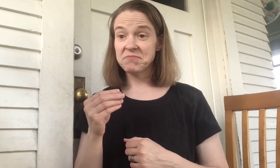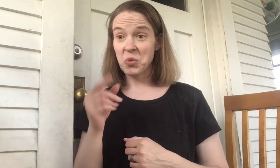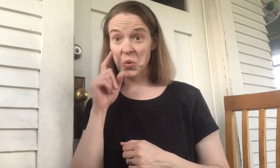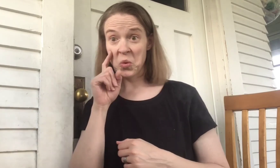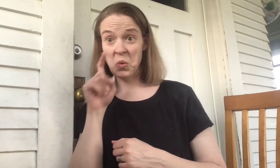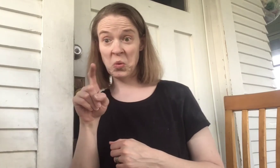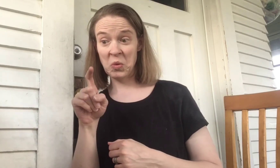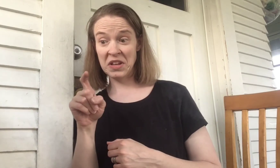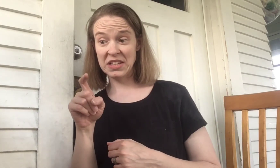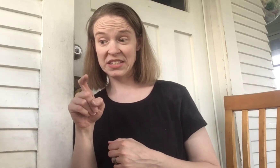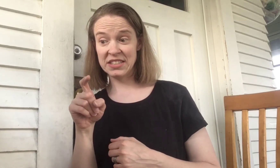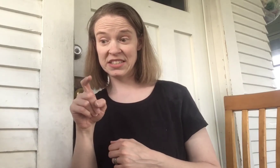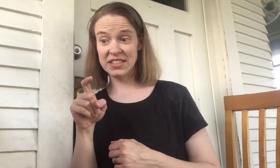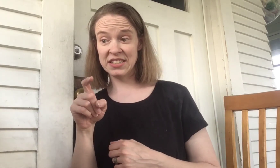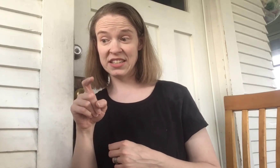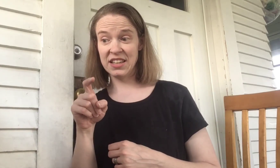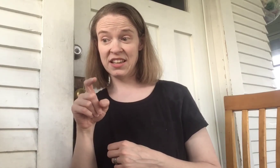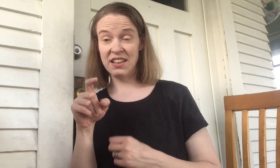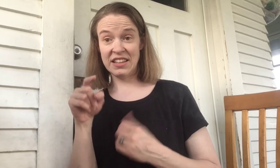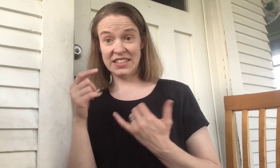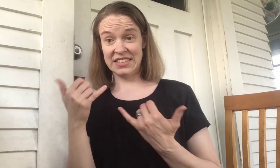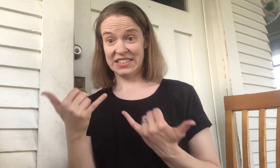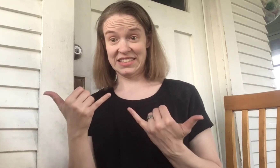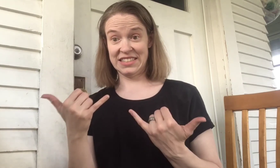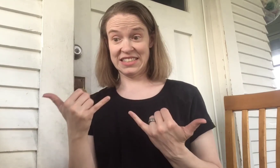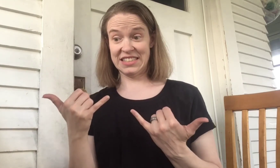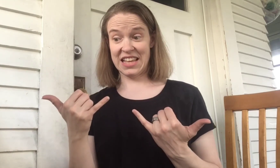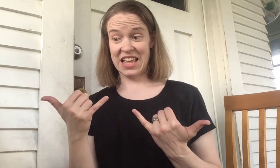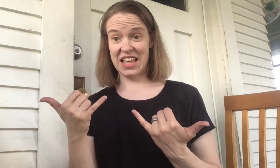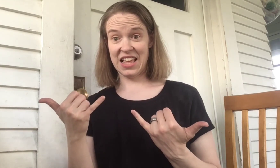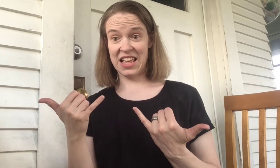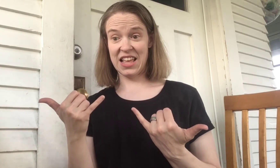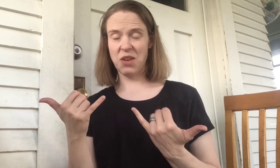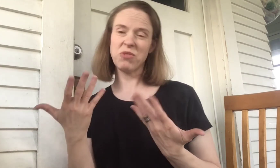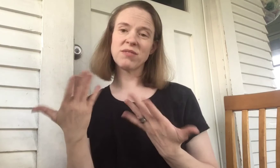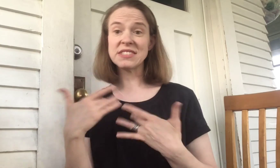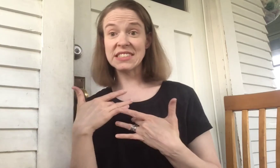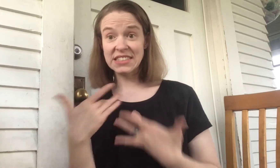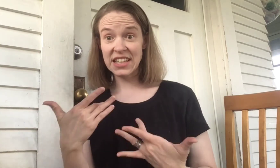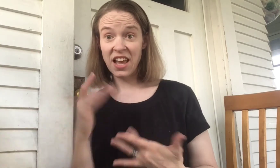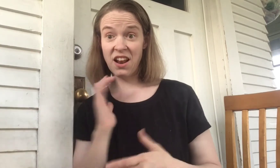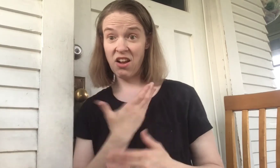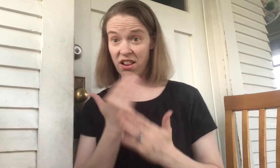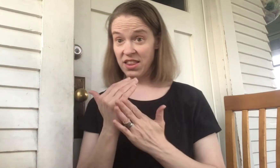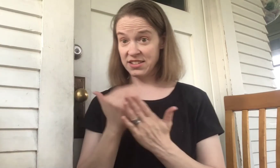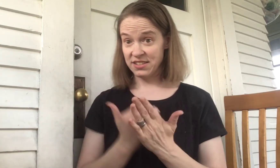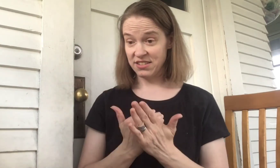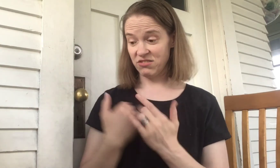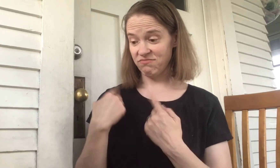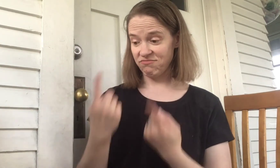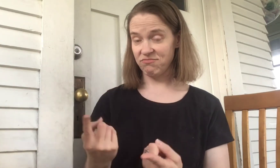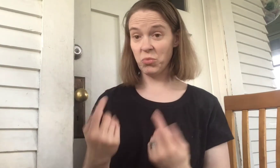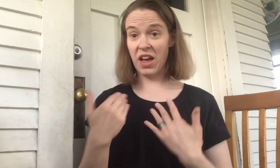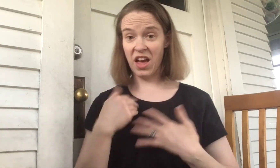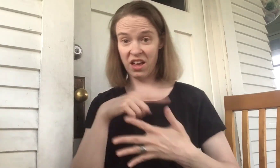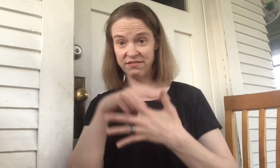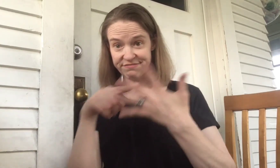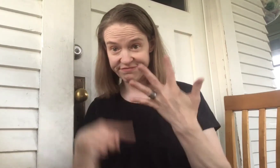And you'll notice today, well, typically in our lessons, we've